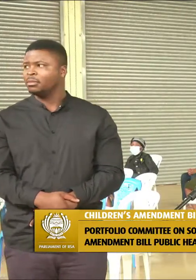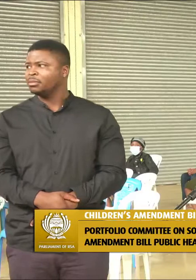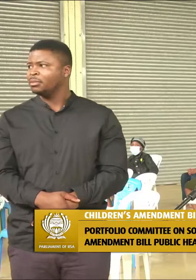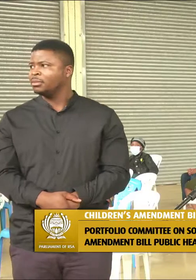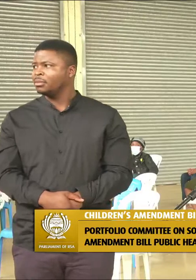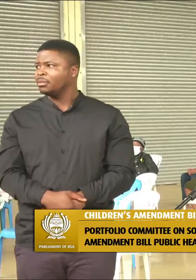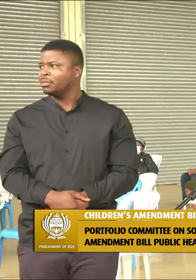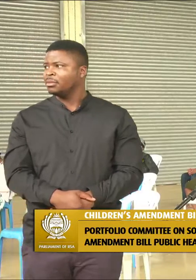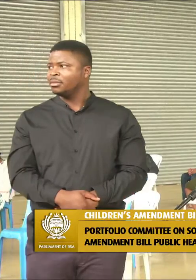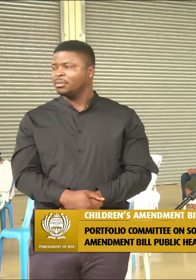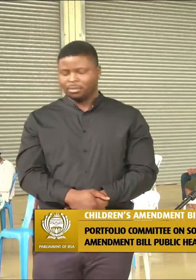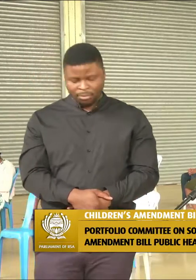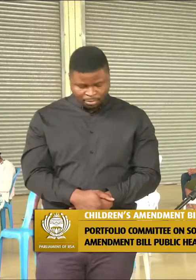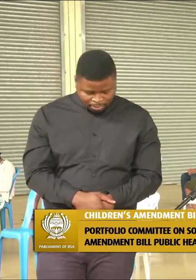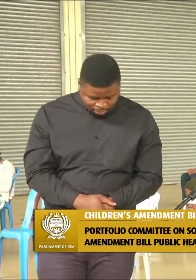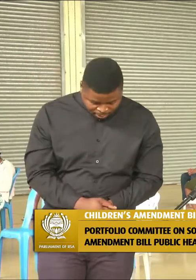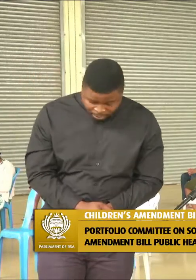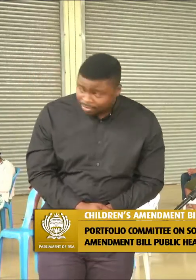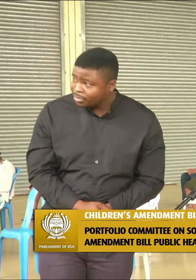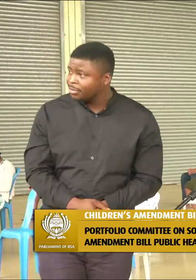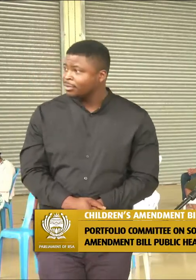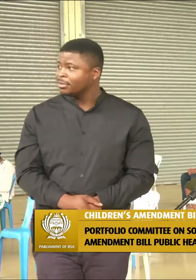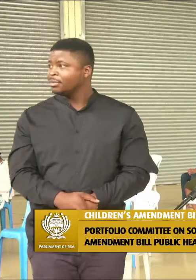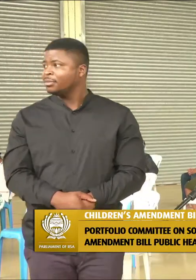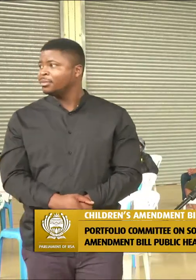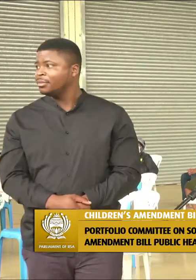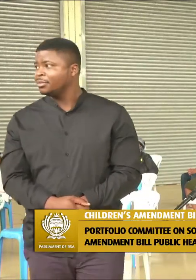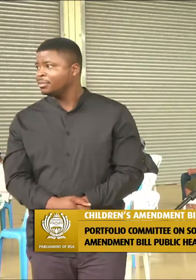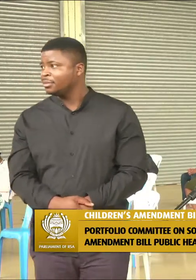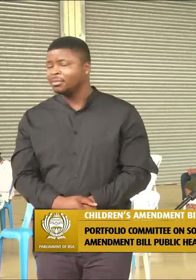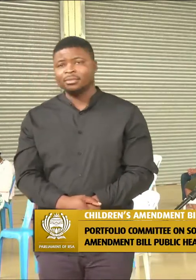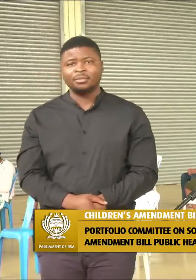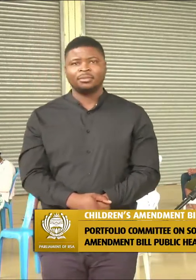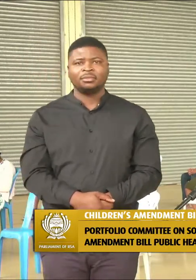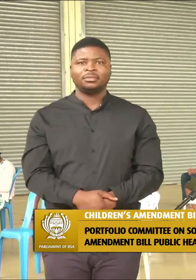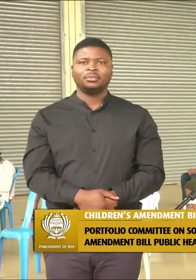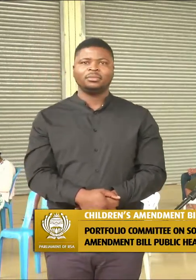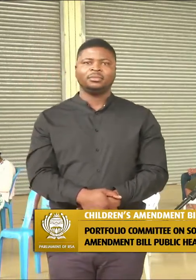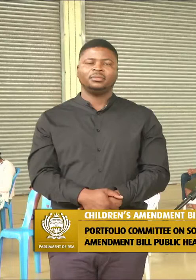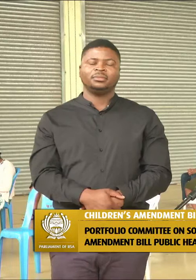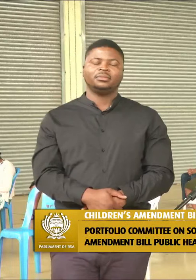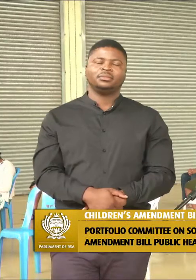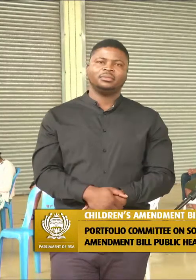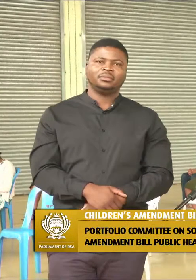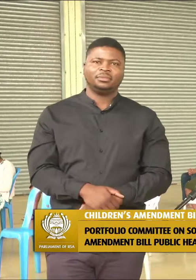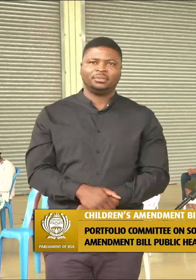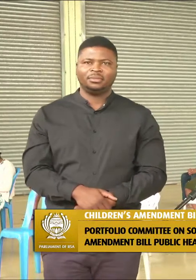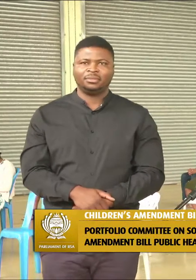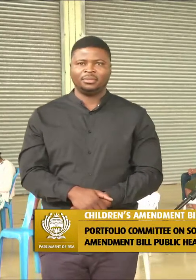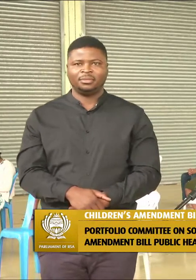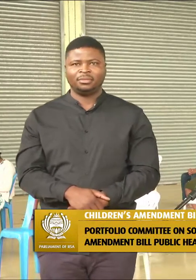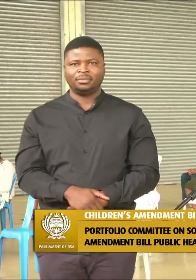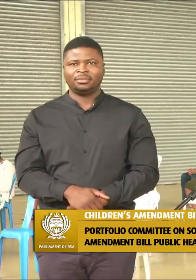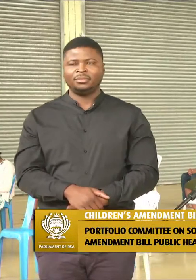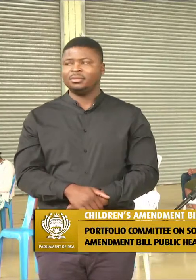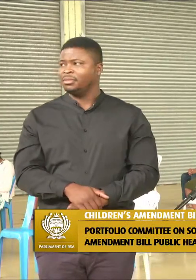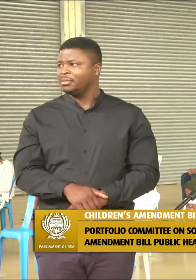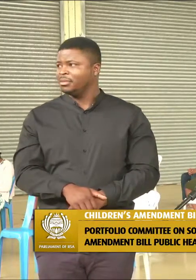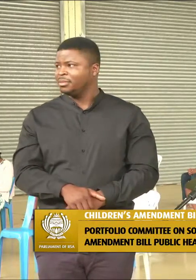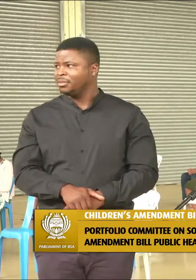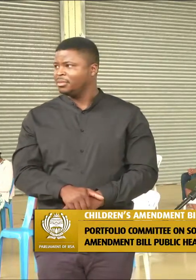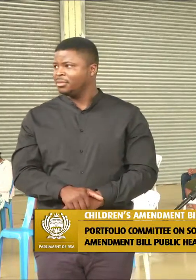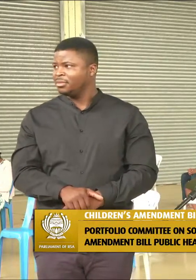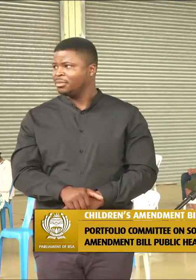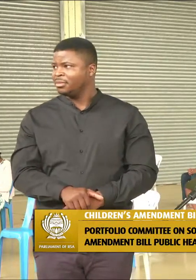Oh, now, all right, okay. Yeyingisese nayo nerves. Akusi right ngoku. Kubi lamos. It's not